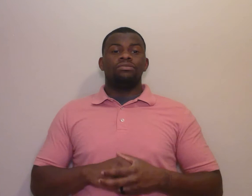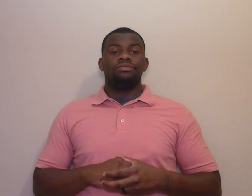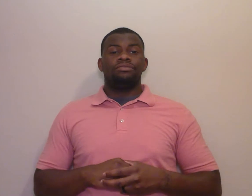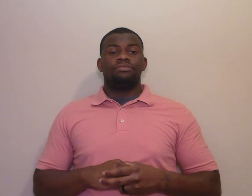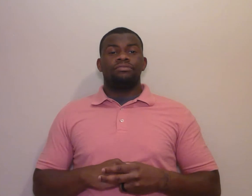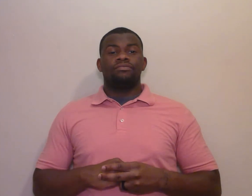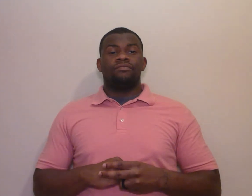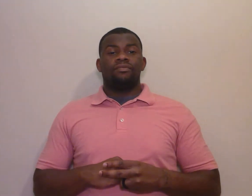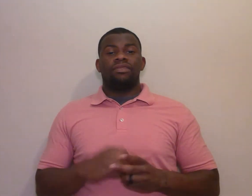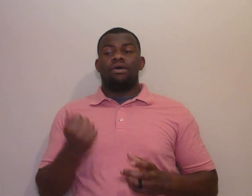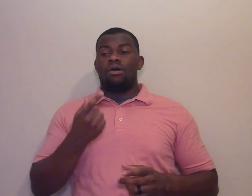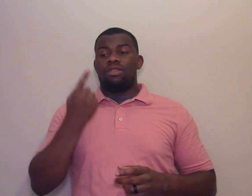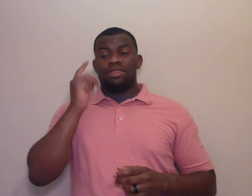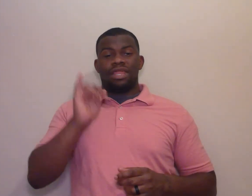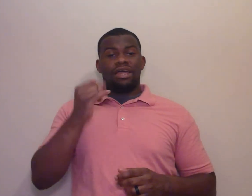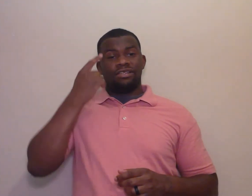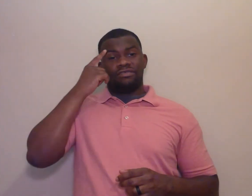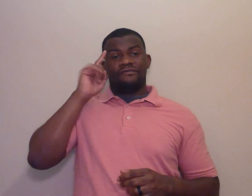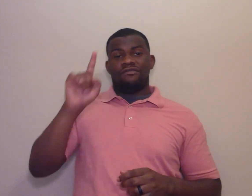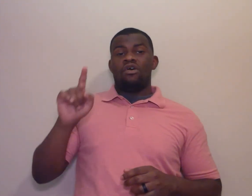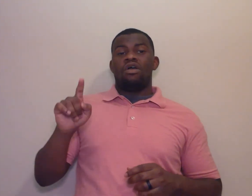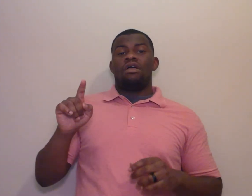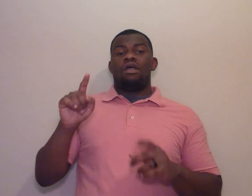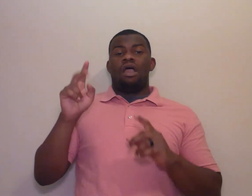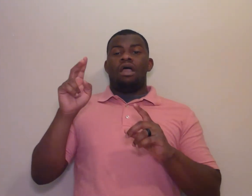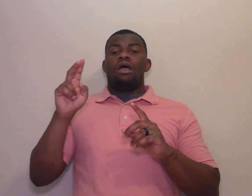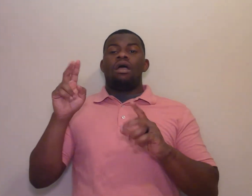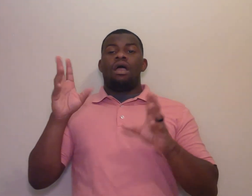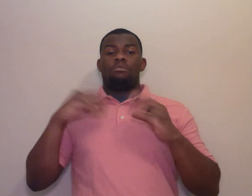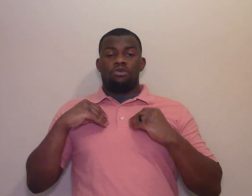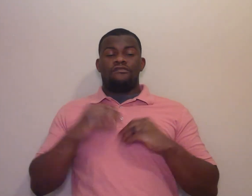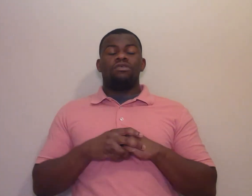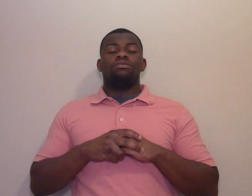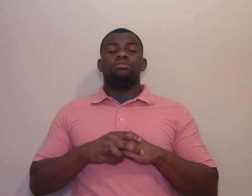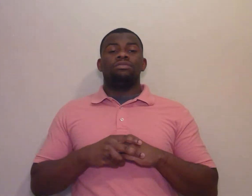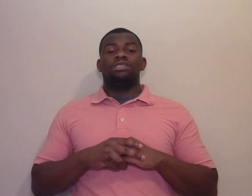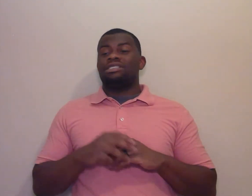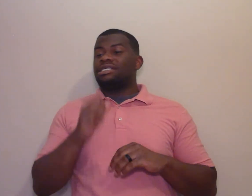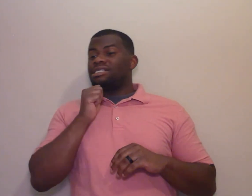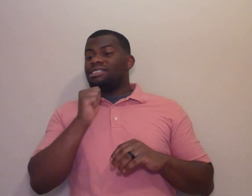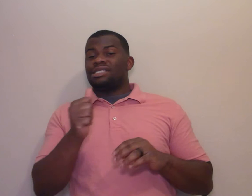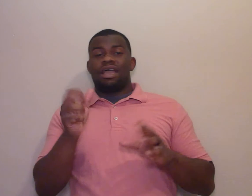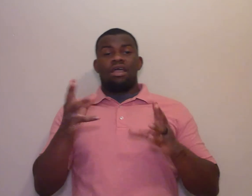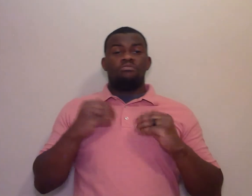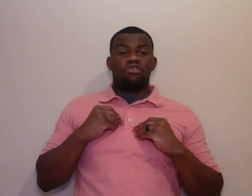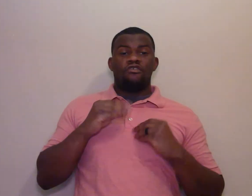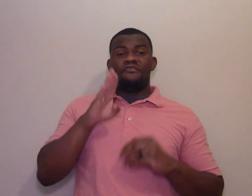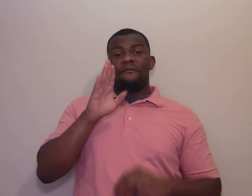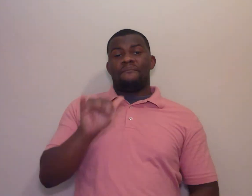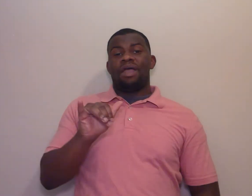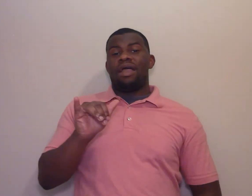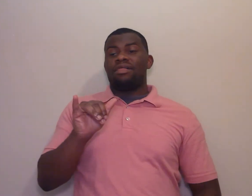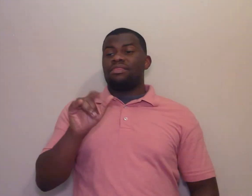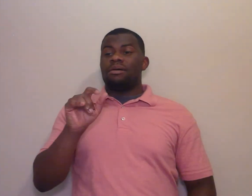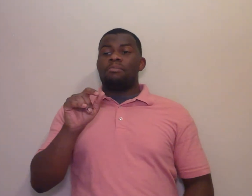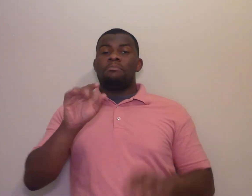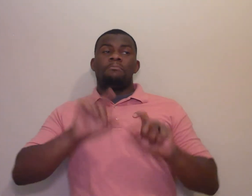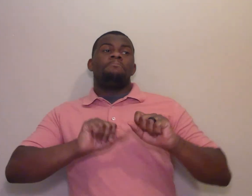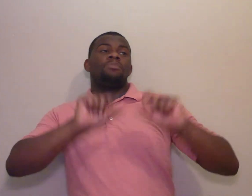for approval. Any requests not submitted and not approved by the posted deadline each semester